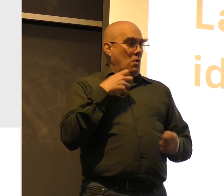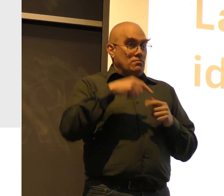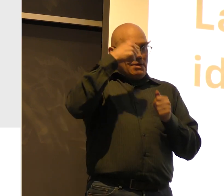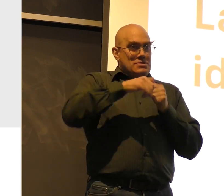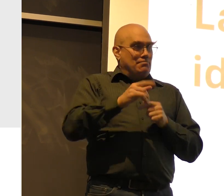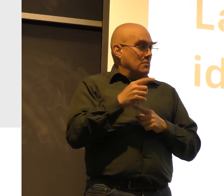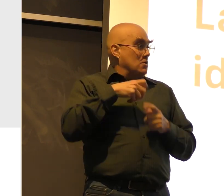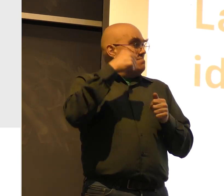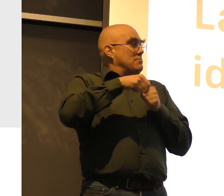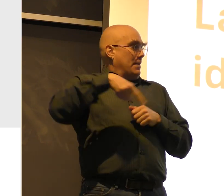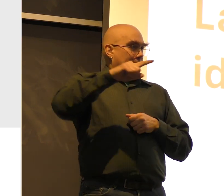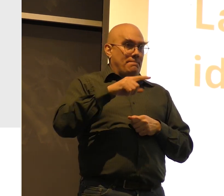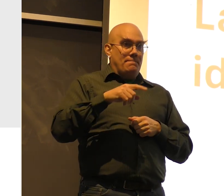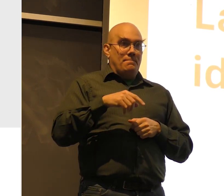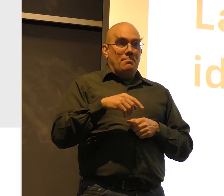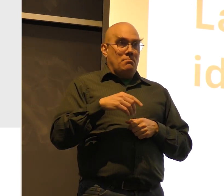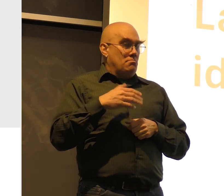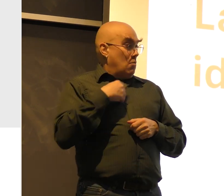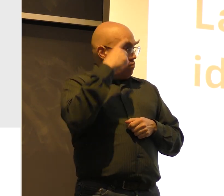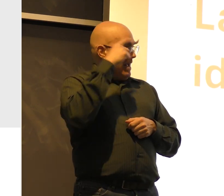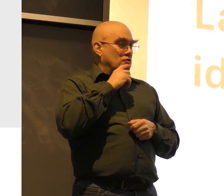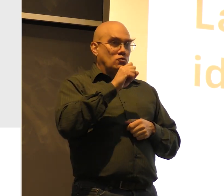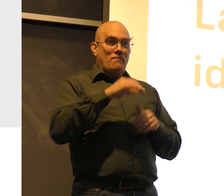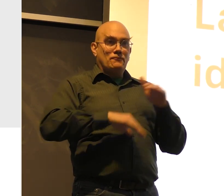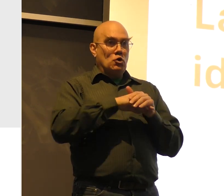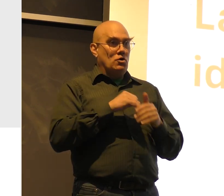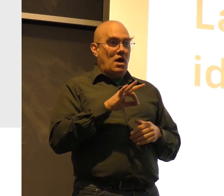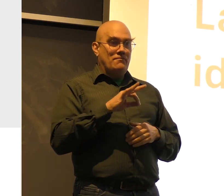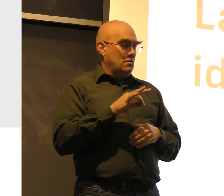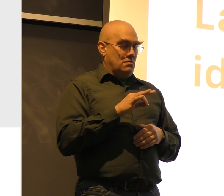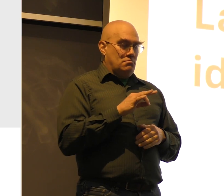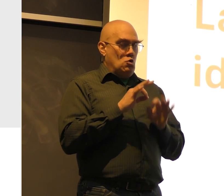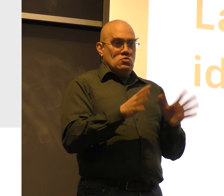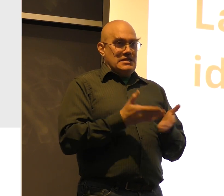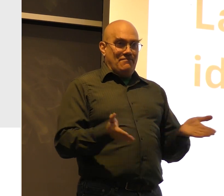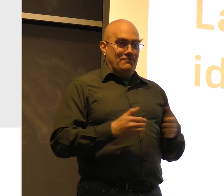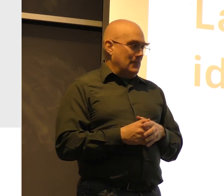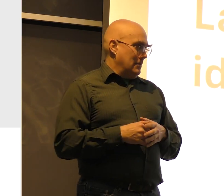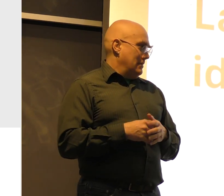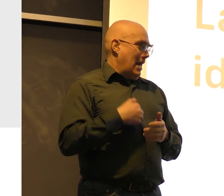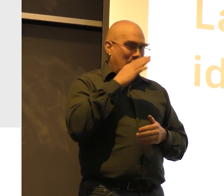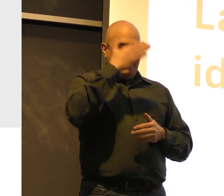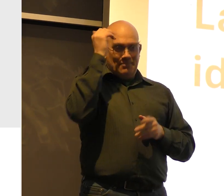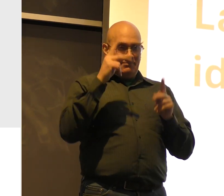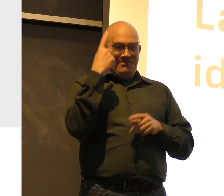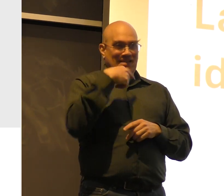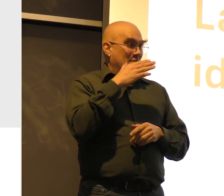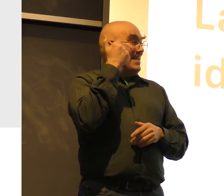It's because I want to remember that moment. I want to remember those people. My brain is so full of useless stuff. I'll forget